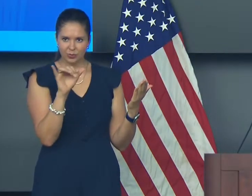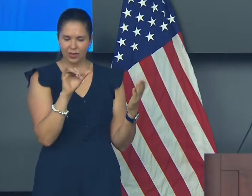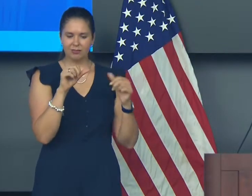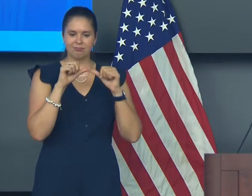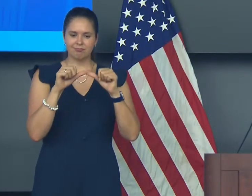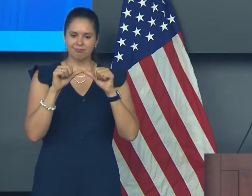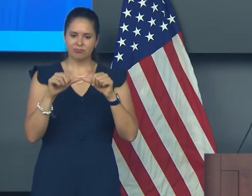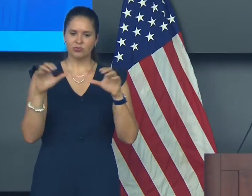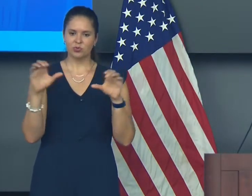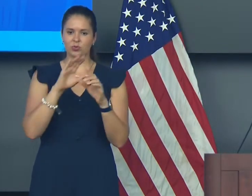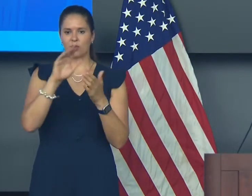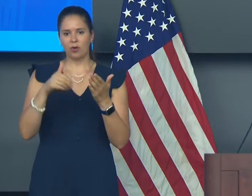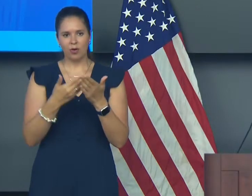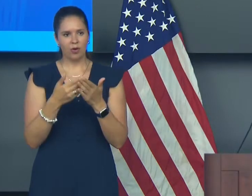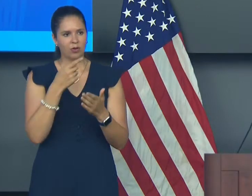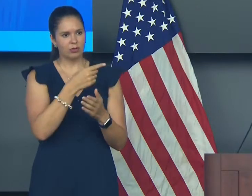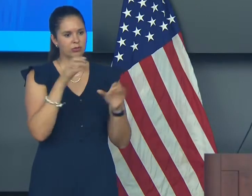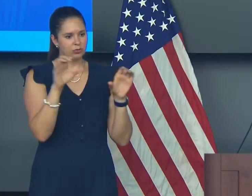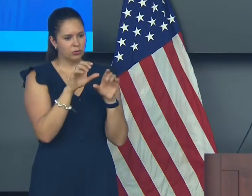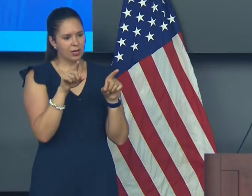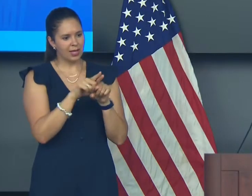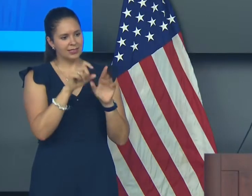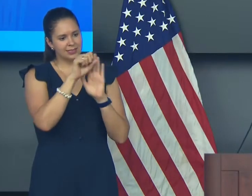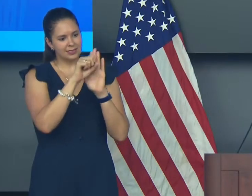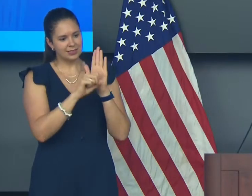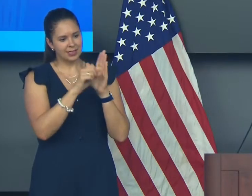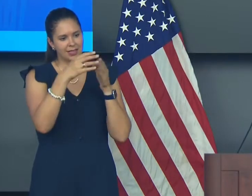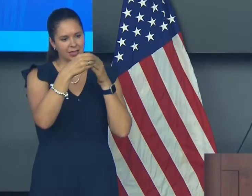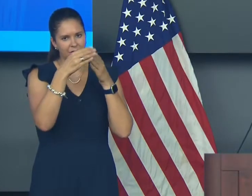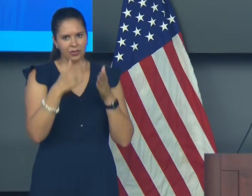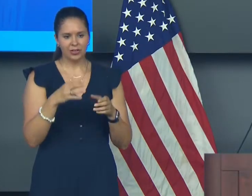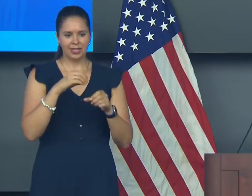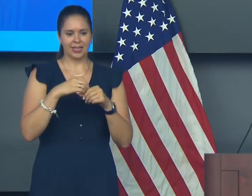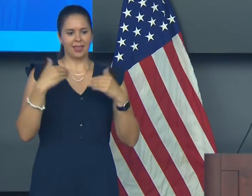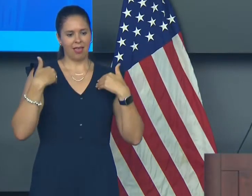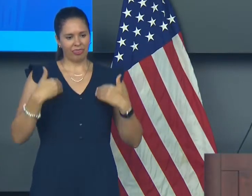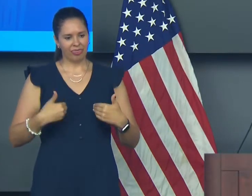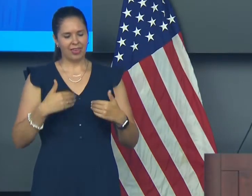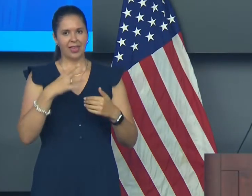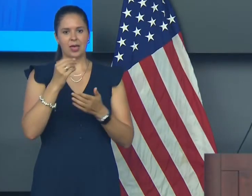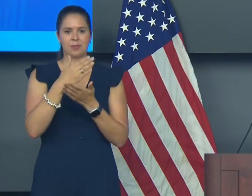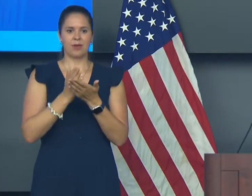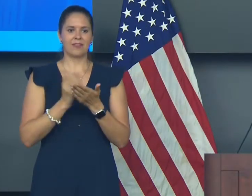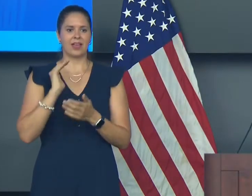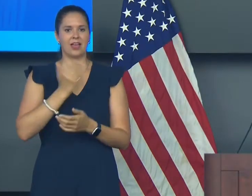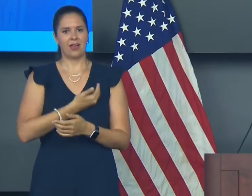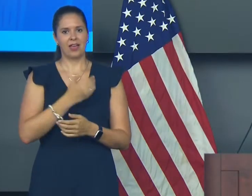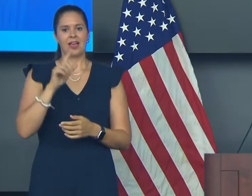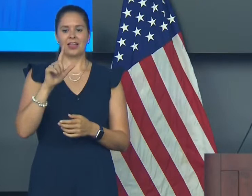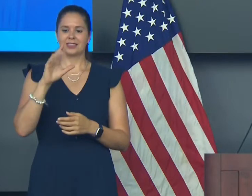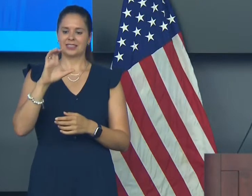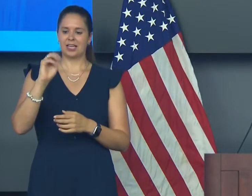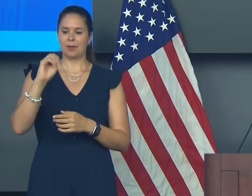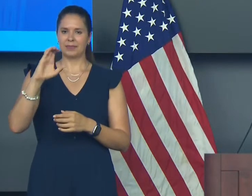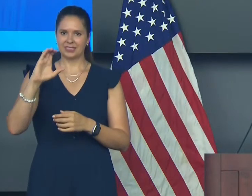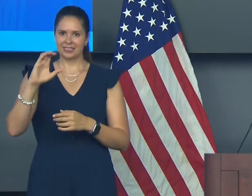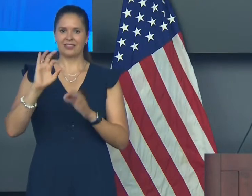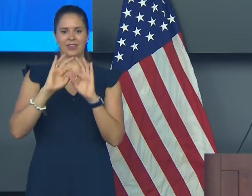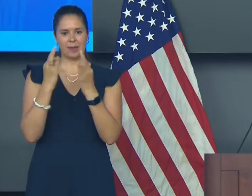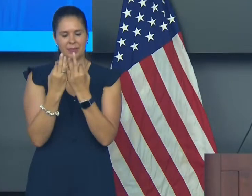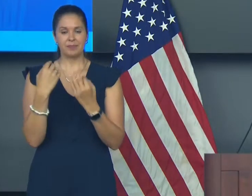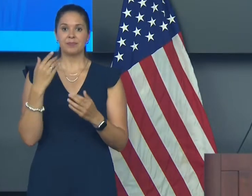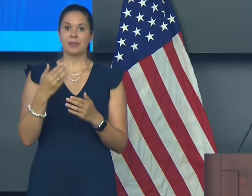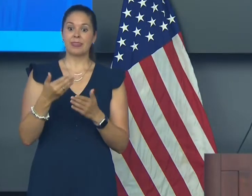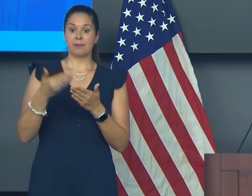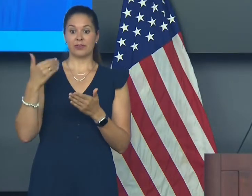for continuing to do all that you do as a state leader in health, as well as part of our LCMC family. As previously